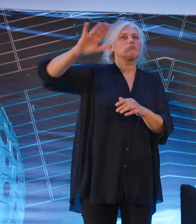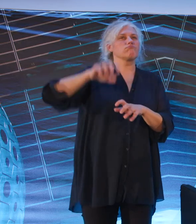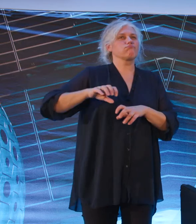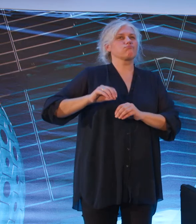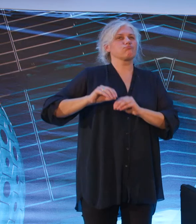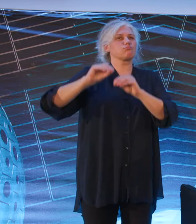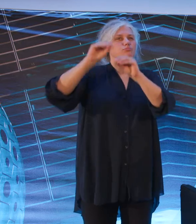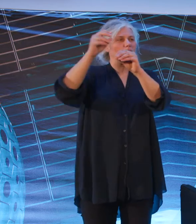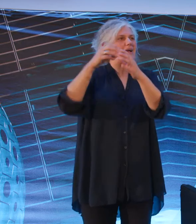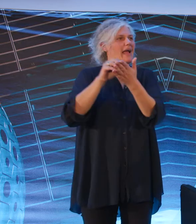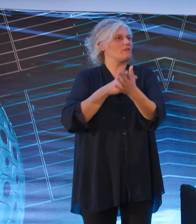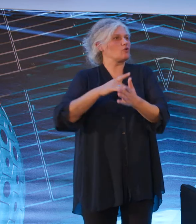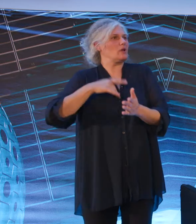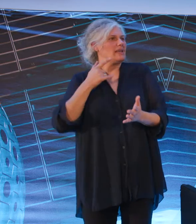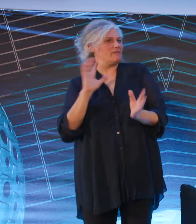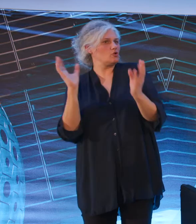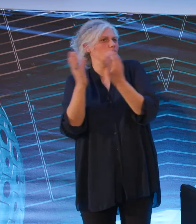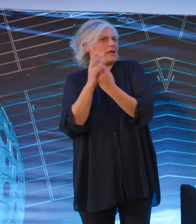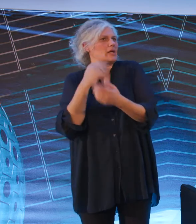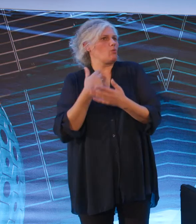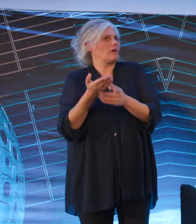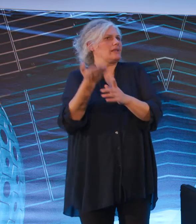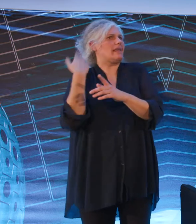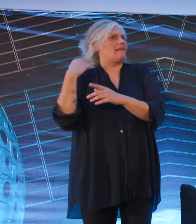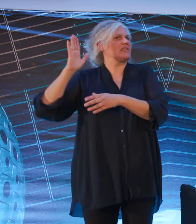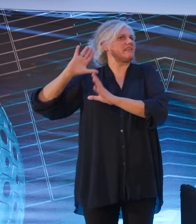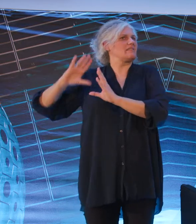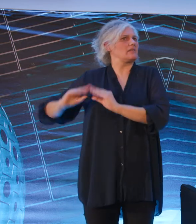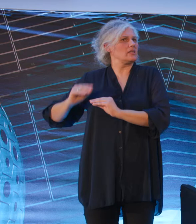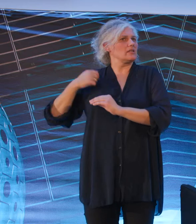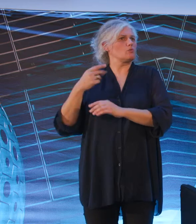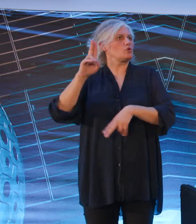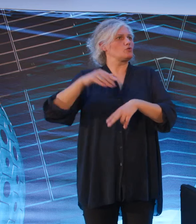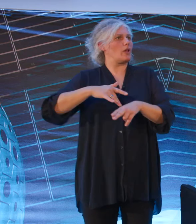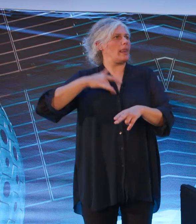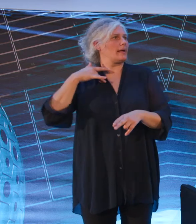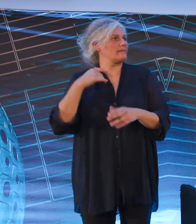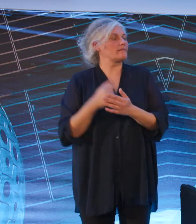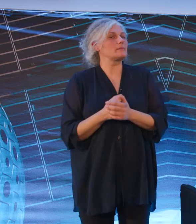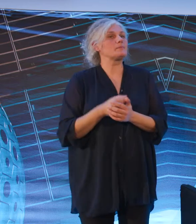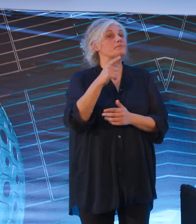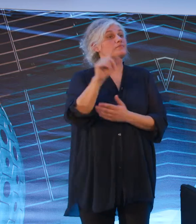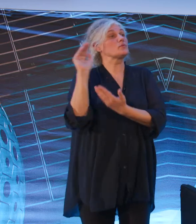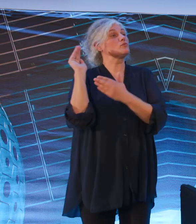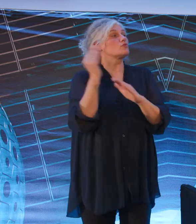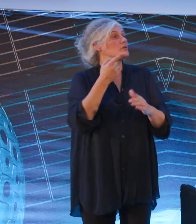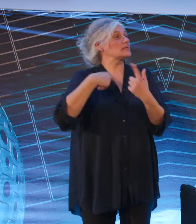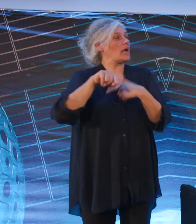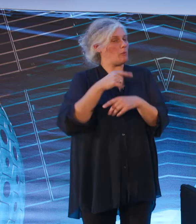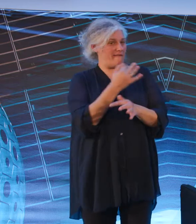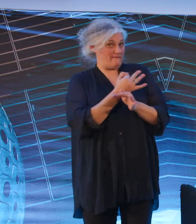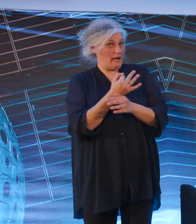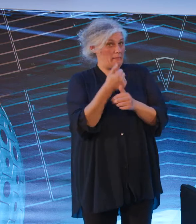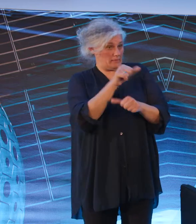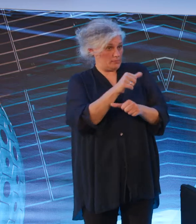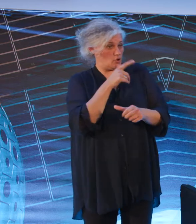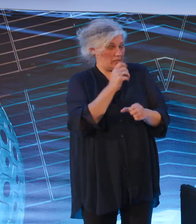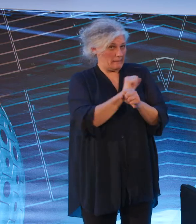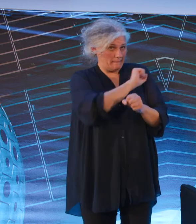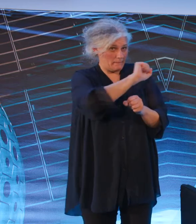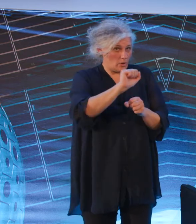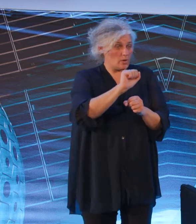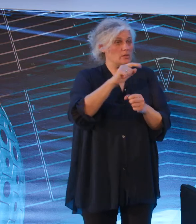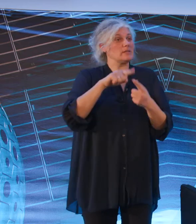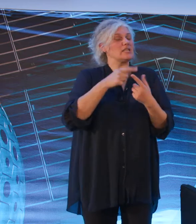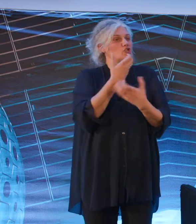with each other and with what they've left behind. Edie's going to read an excerpt which introduces us to that family, Opal and Denny,